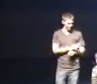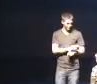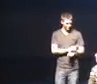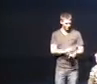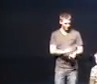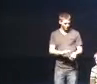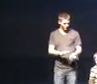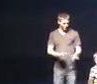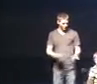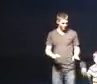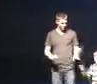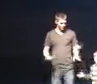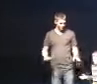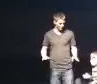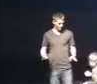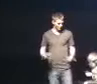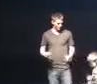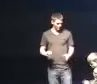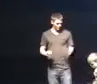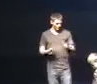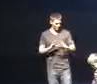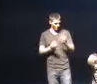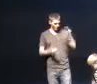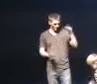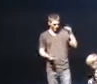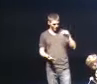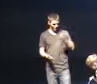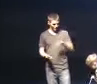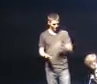still, still can be, when the baseball falls,